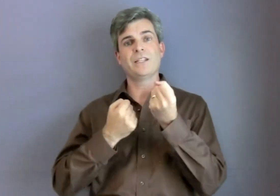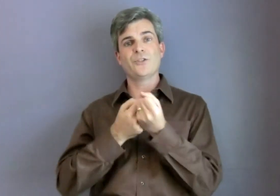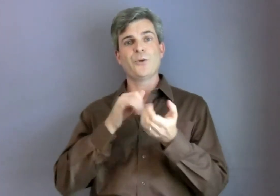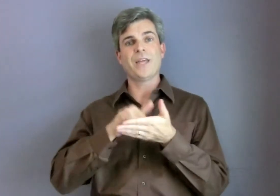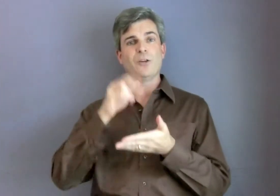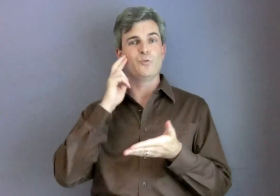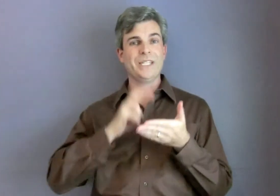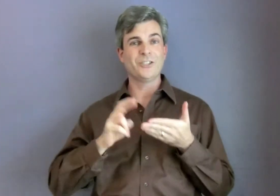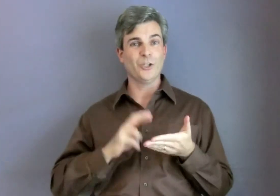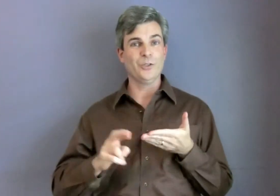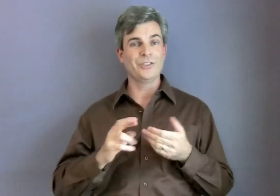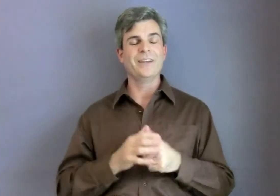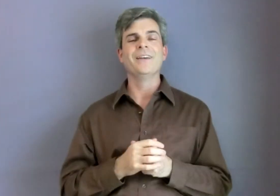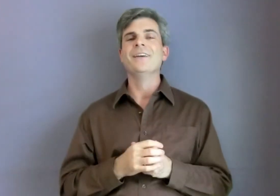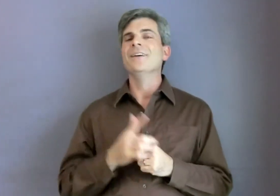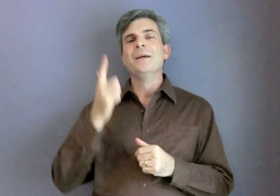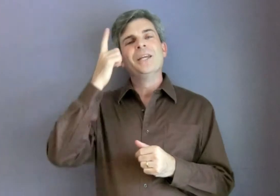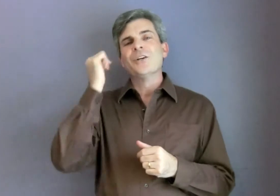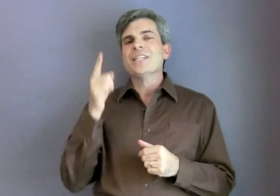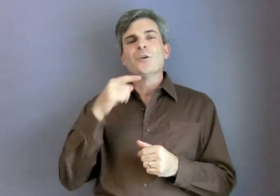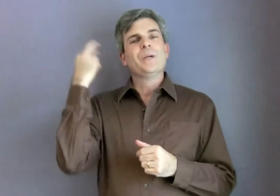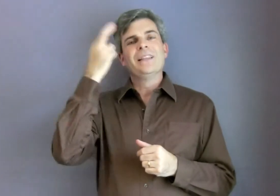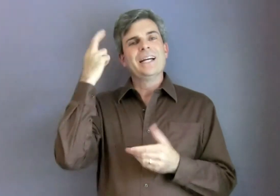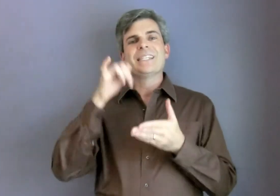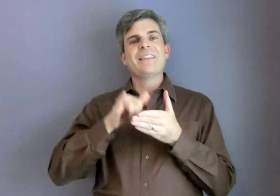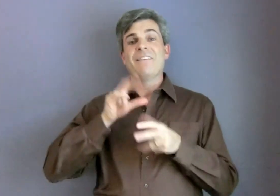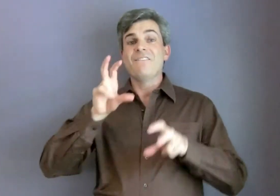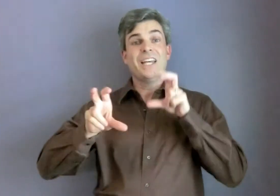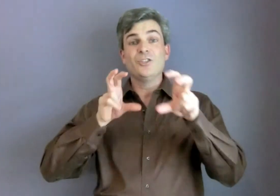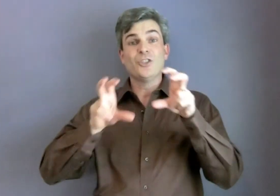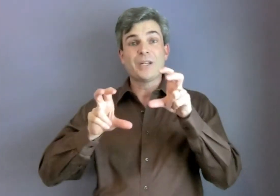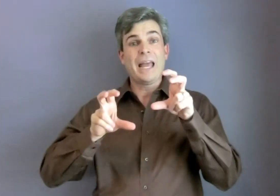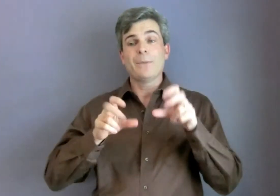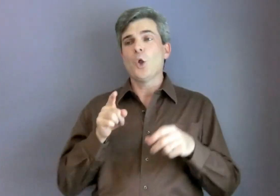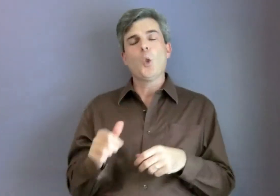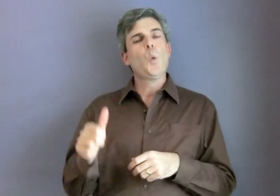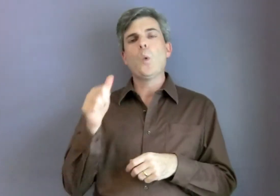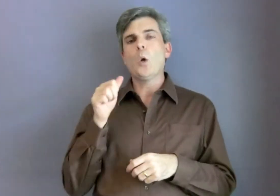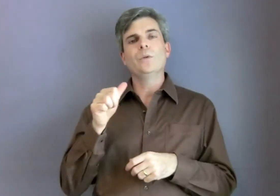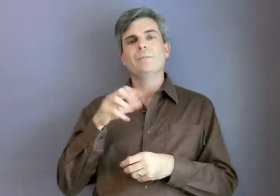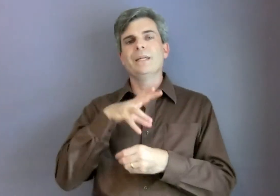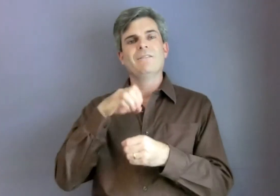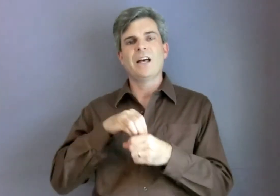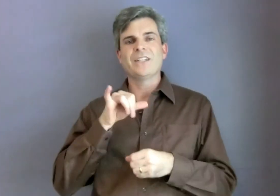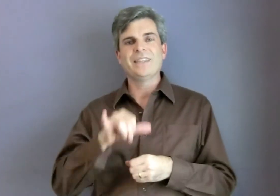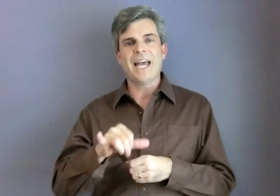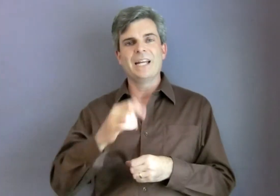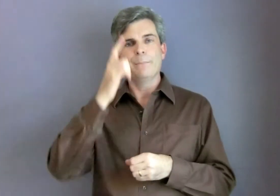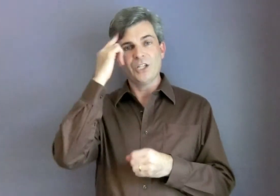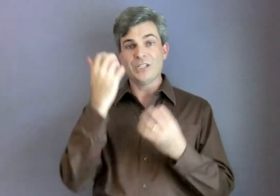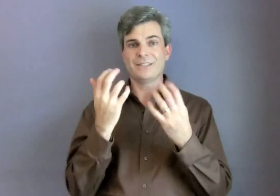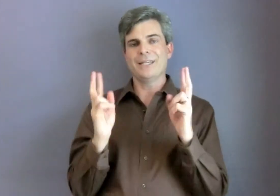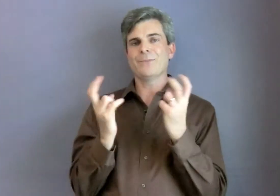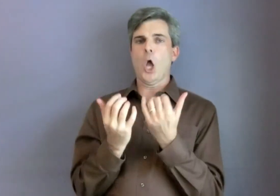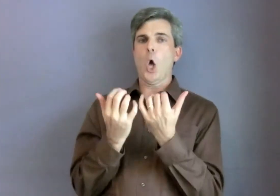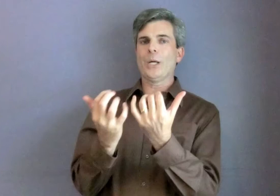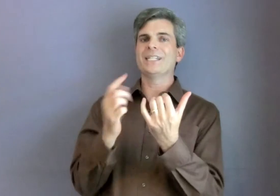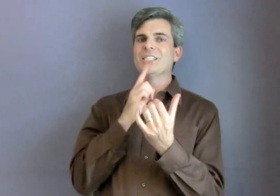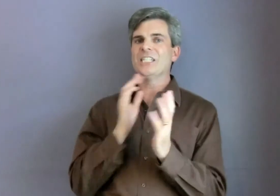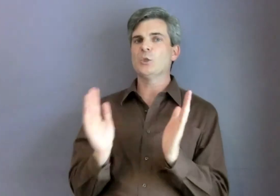something like this. The audience is too small. You'd think there's plenty of paralyzed people in the world, but the audience is too small, and the